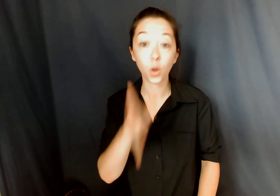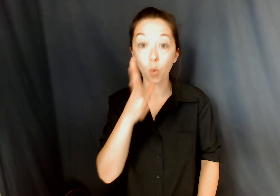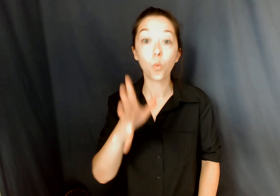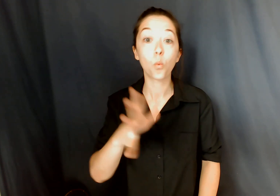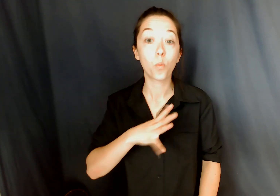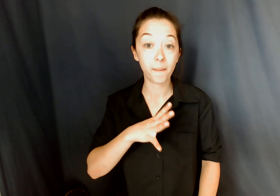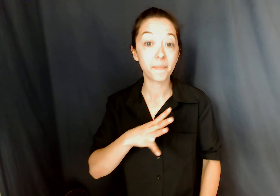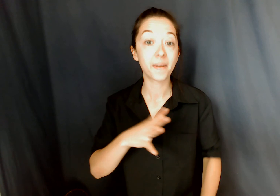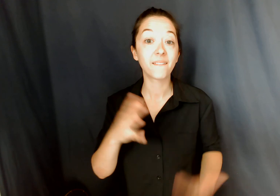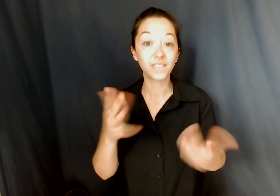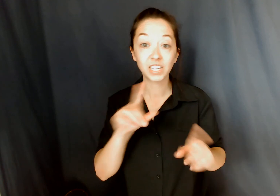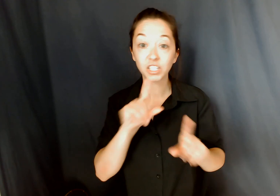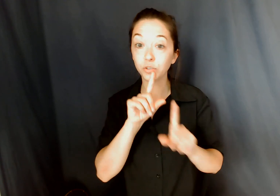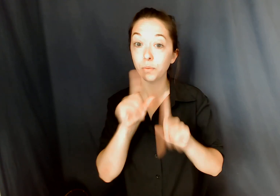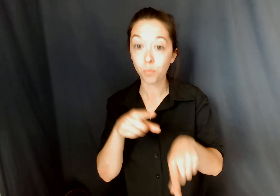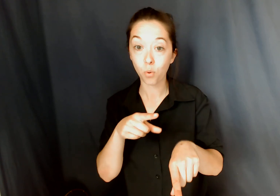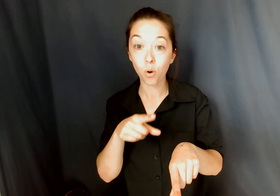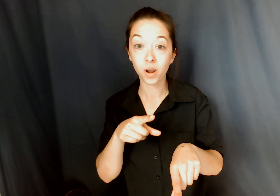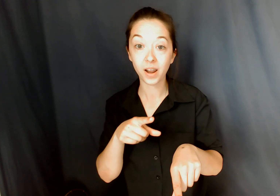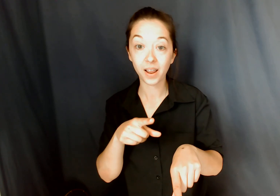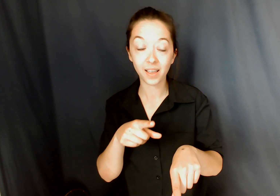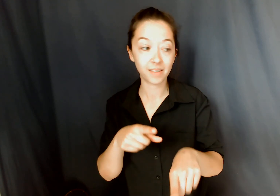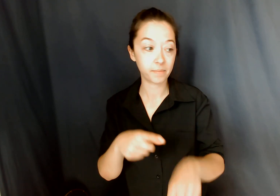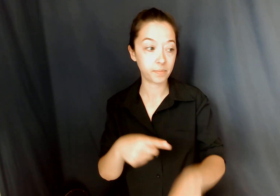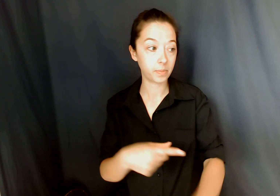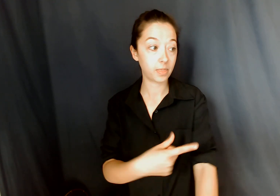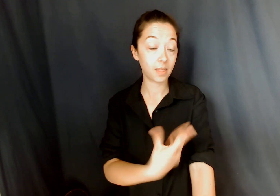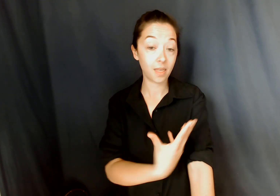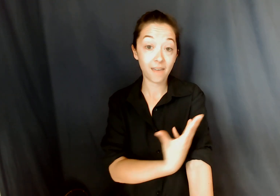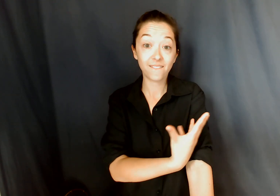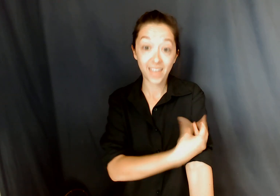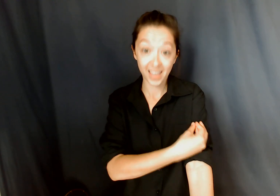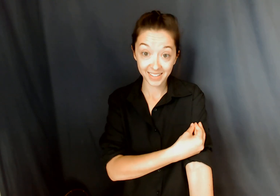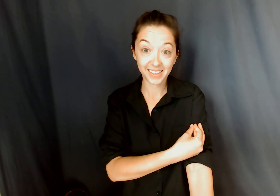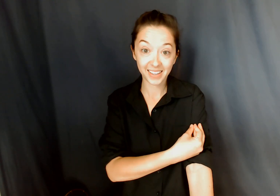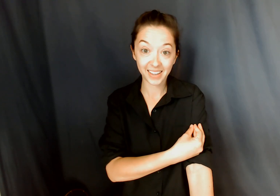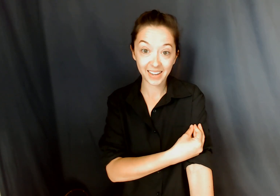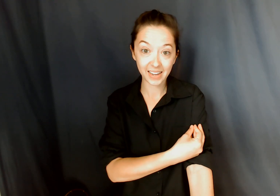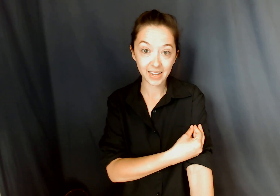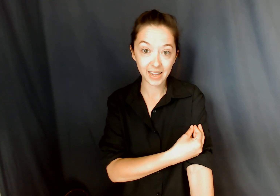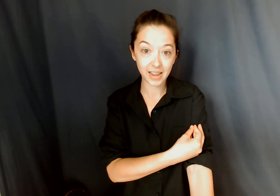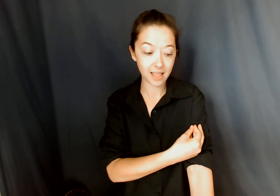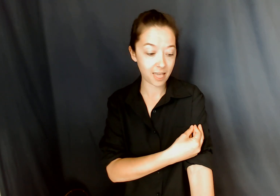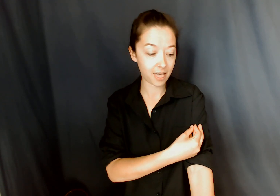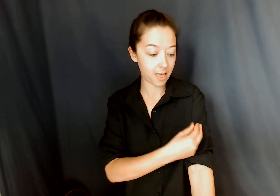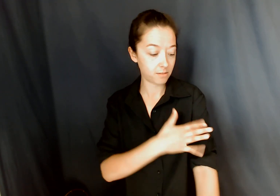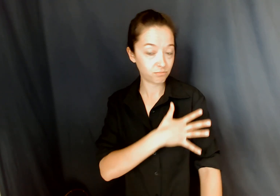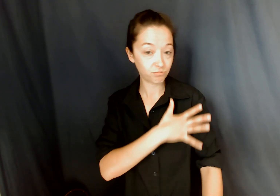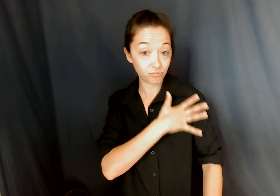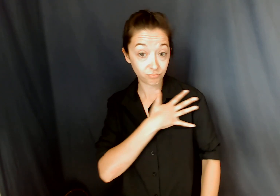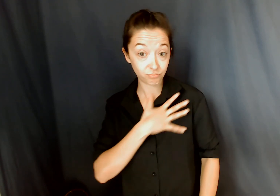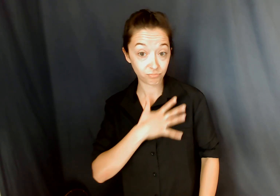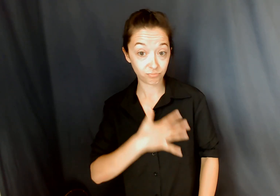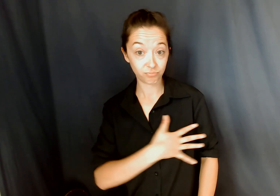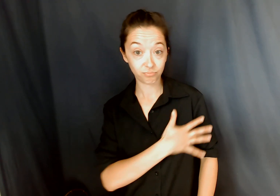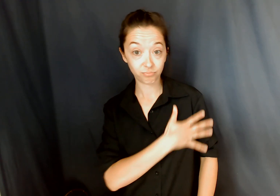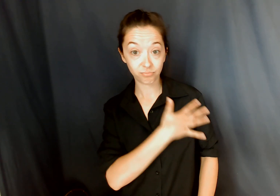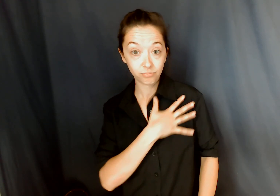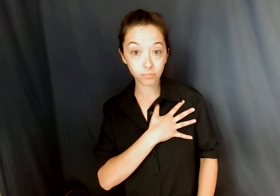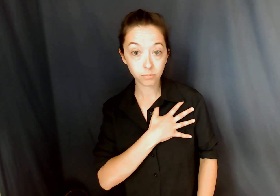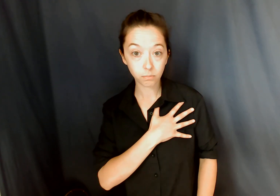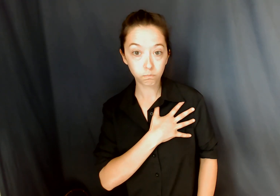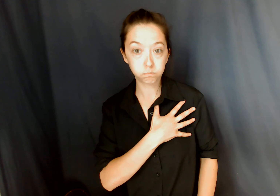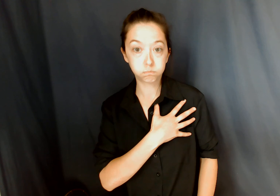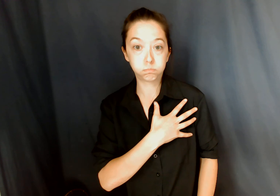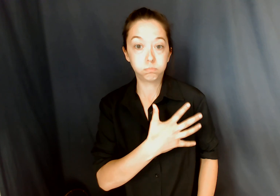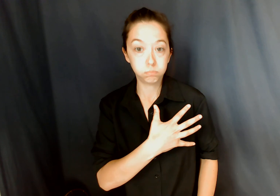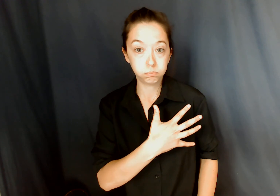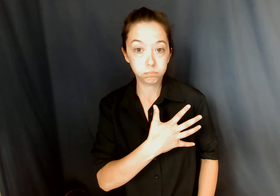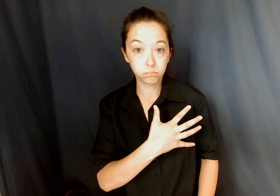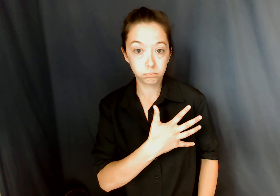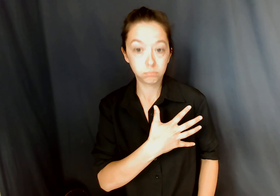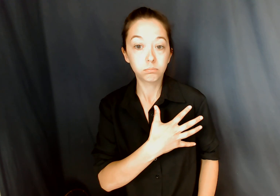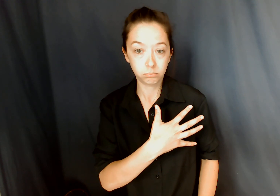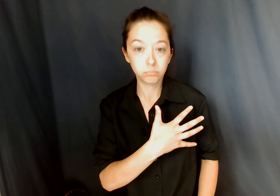were experiencing some swelling in the lymph nodes in the armpit or the axilla. This is a normal immune response